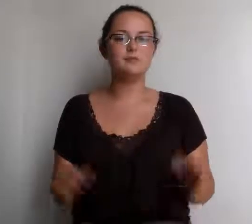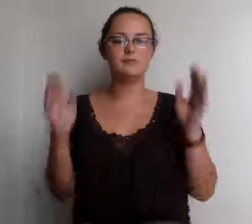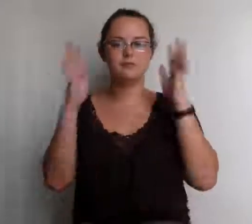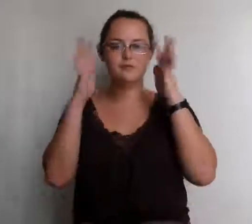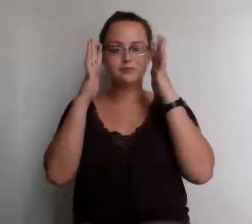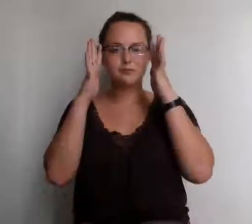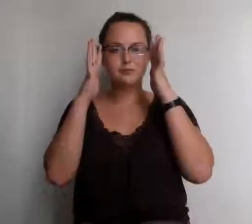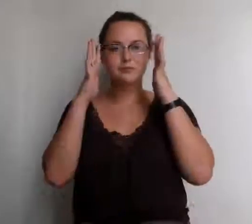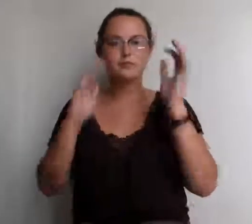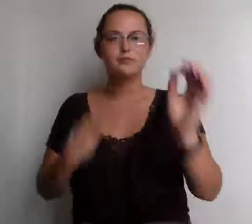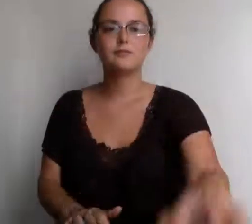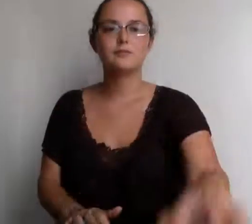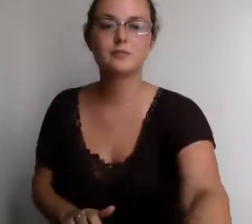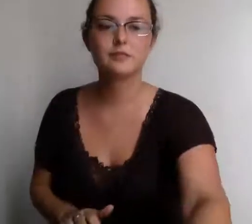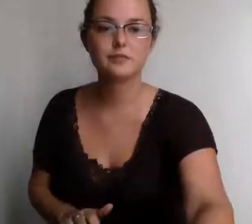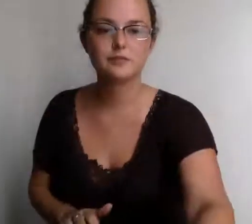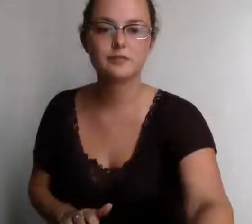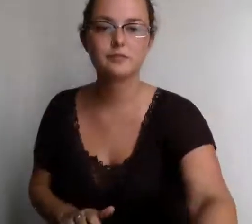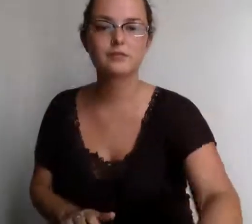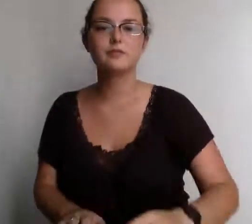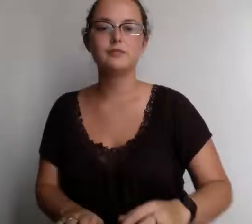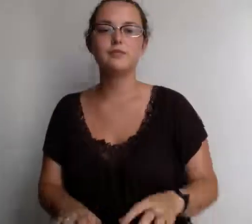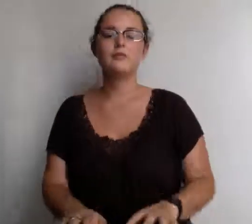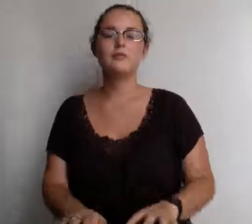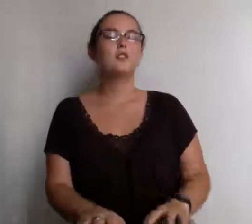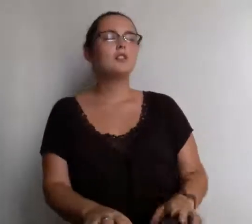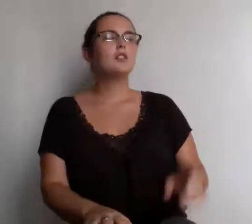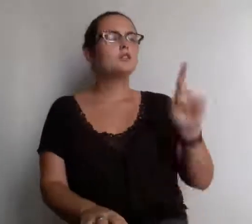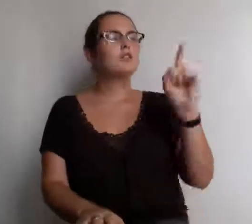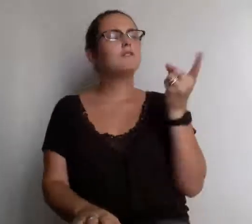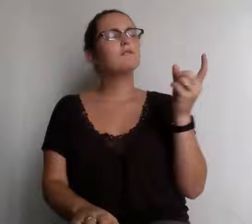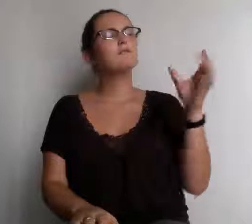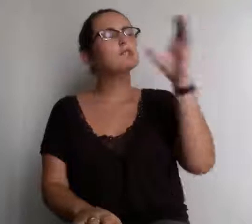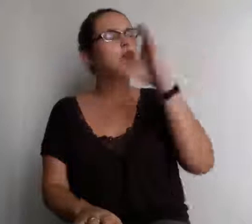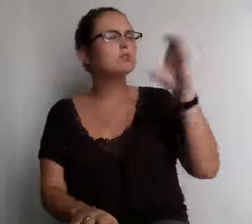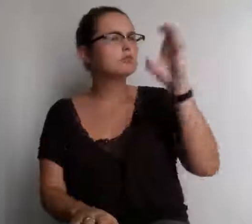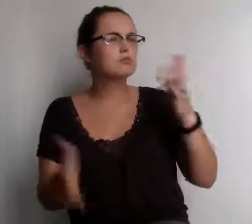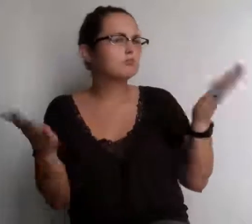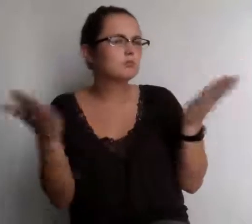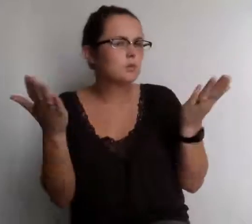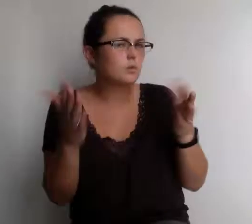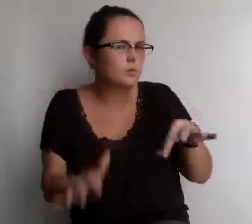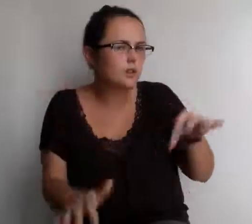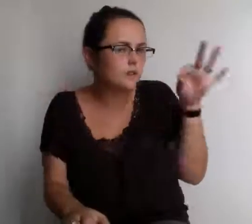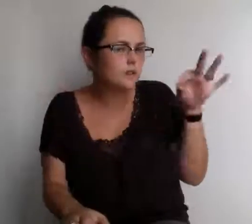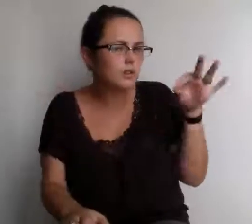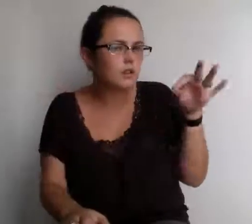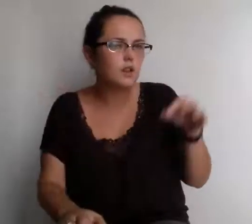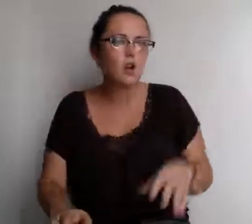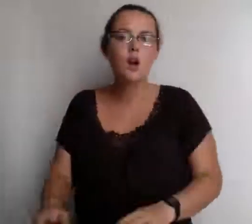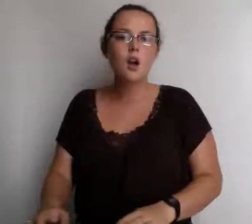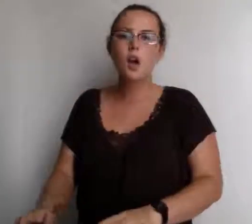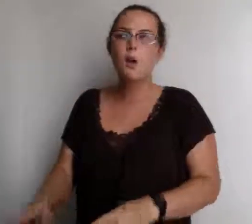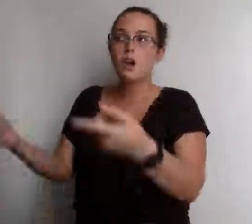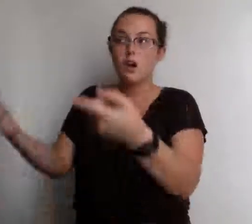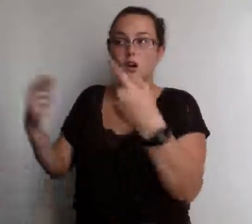I'm assessing the heart, then I can ask the patient if he's had any chest pain recently. Exactly. Okay, let's go over what we know so far. What